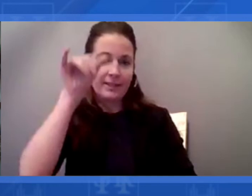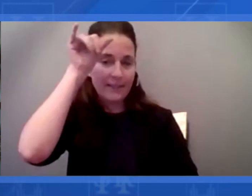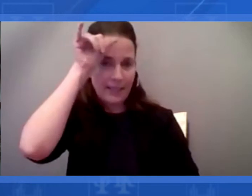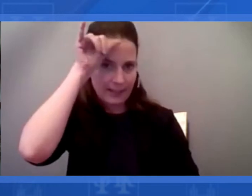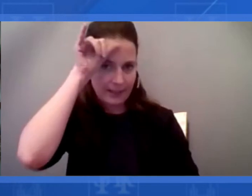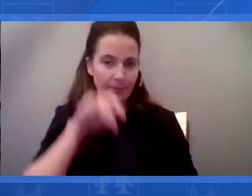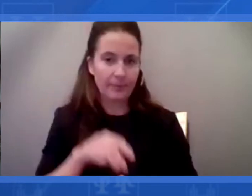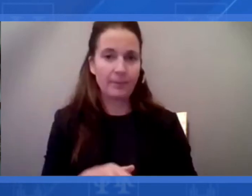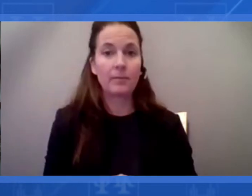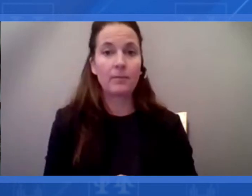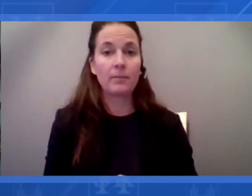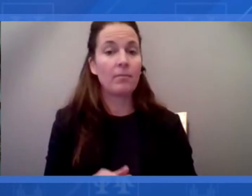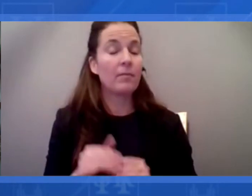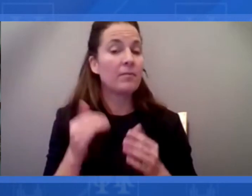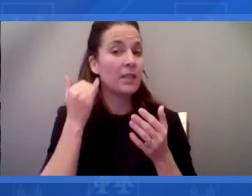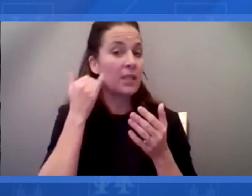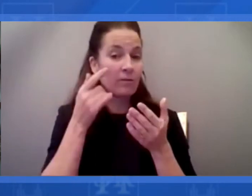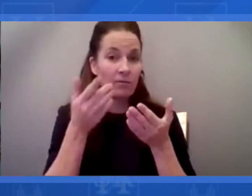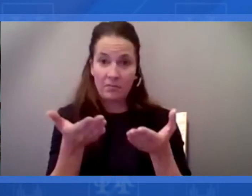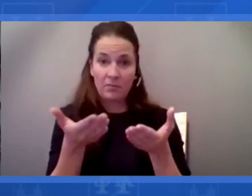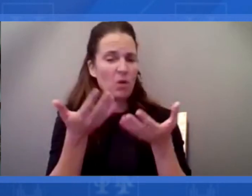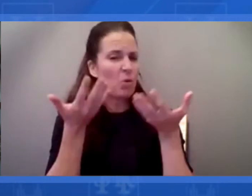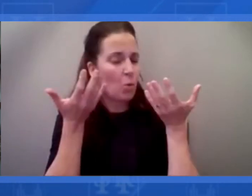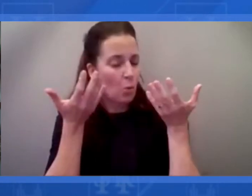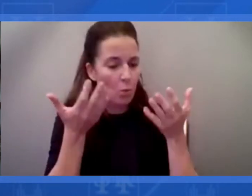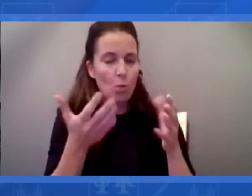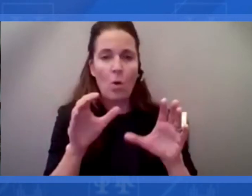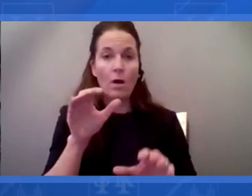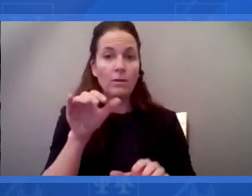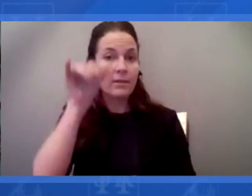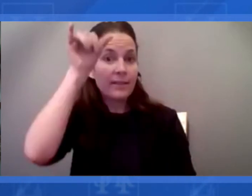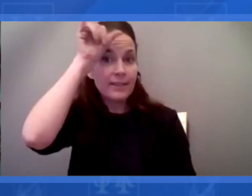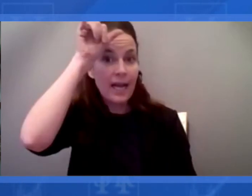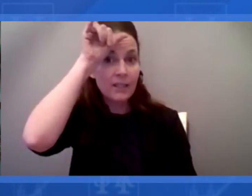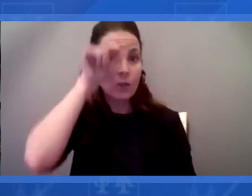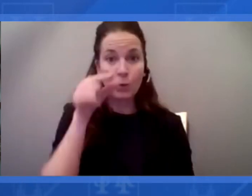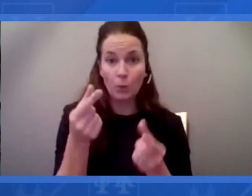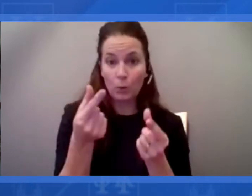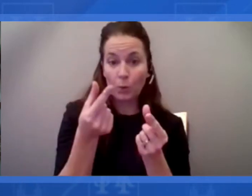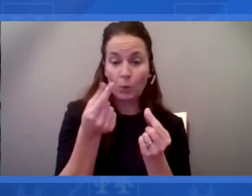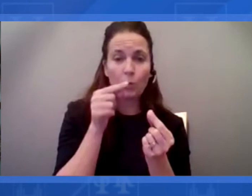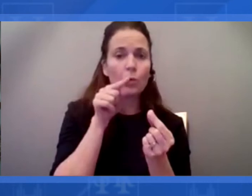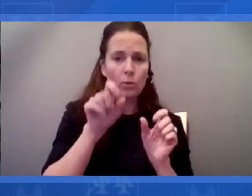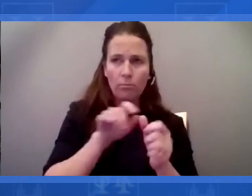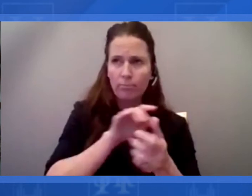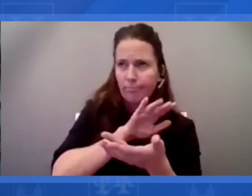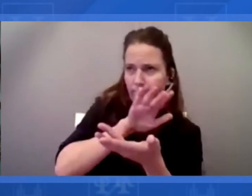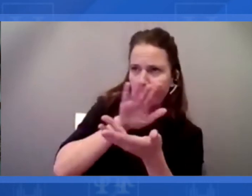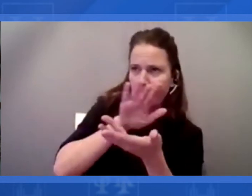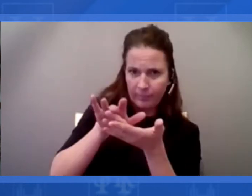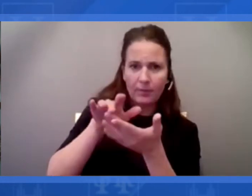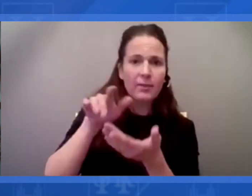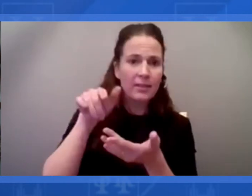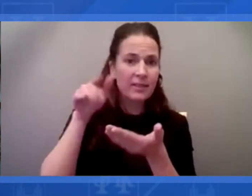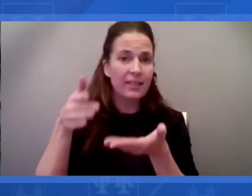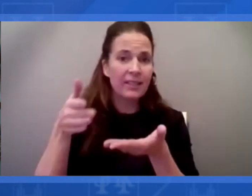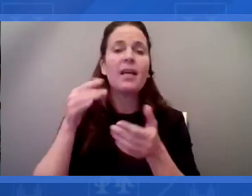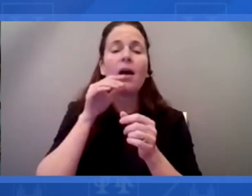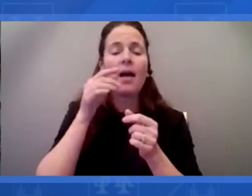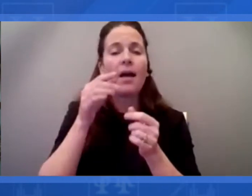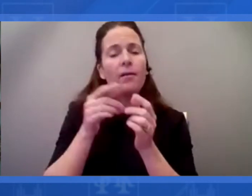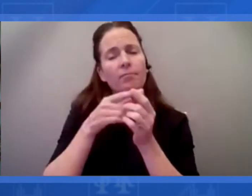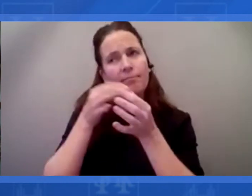the passenger can always contact Accessible Transportation Services and describe the experience to the ATS customer service